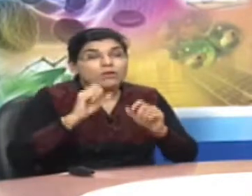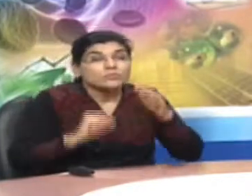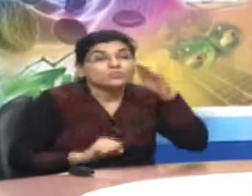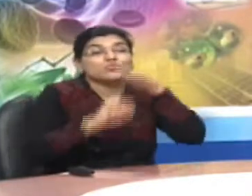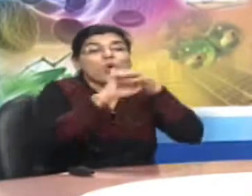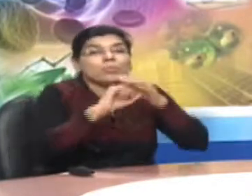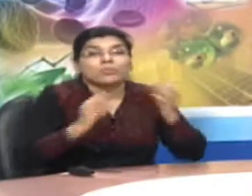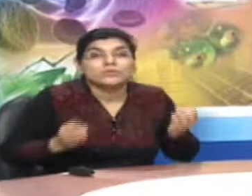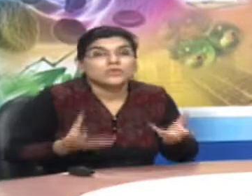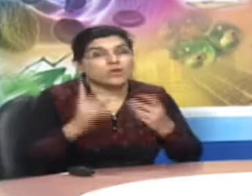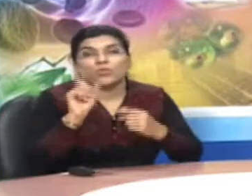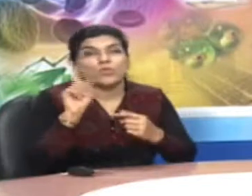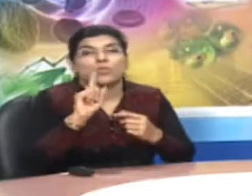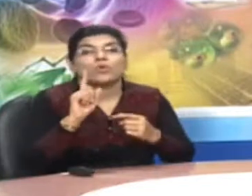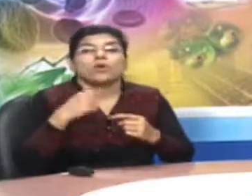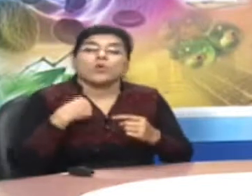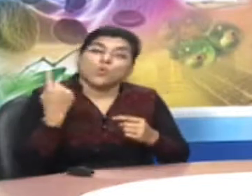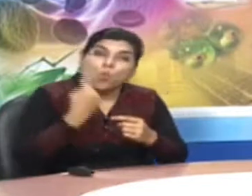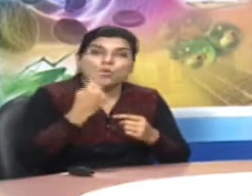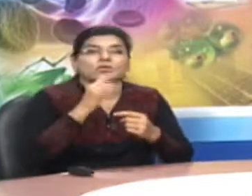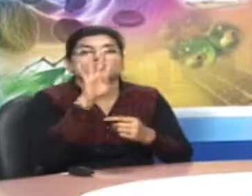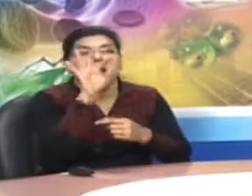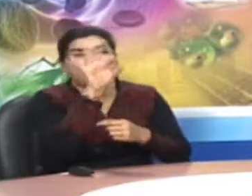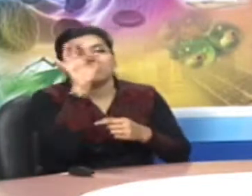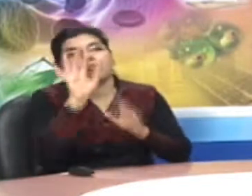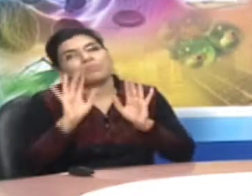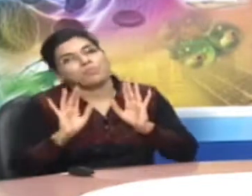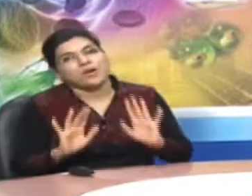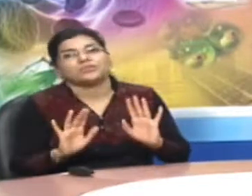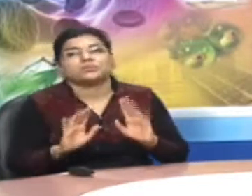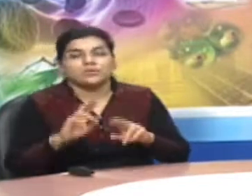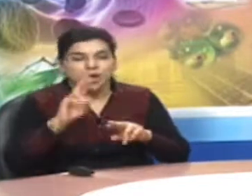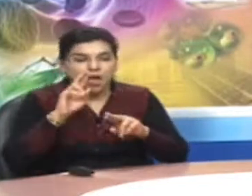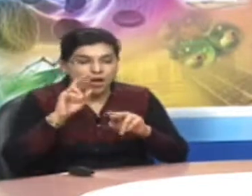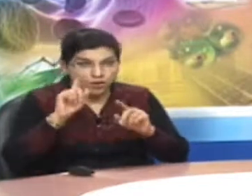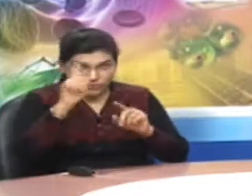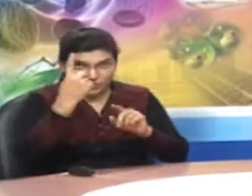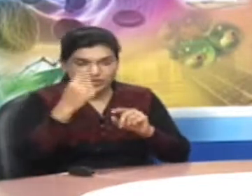So if you want to see the slides from fourth slide, you can click on the fourth slide and then